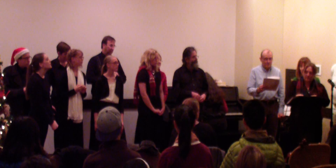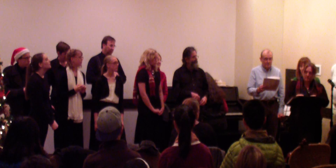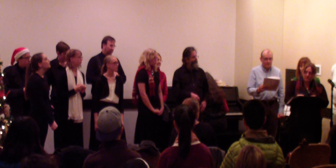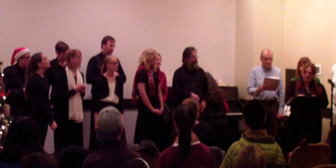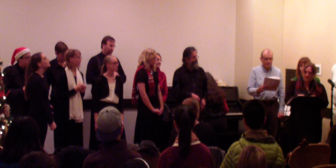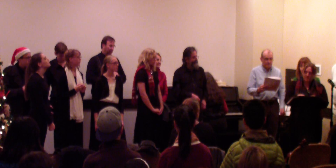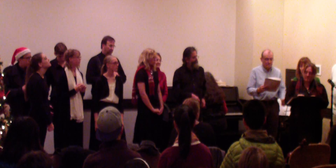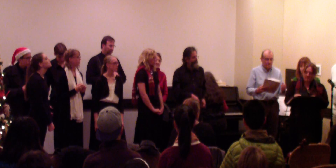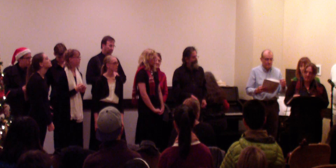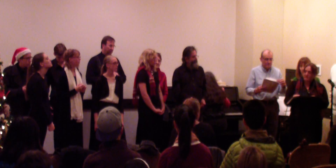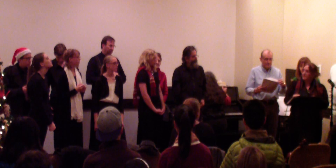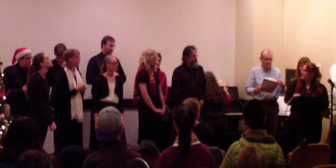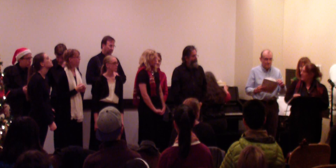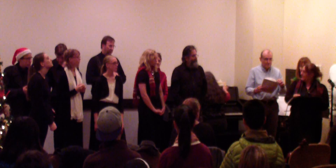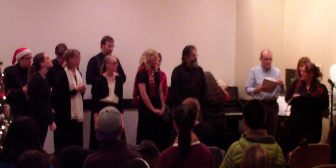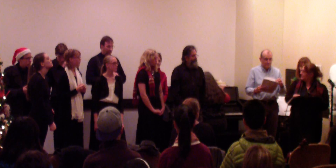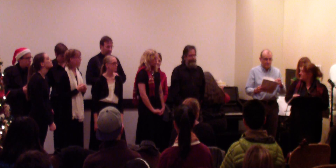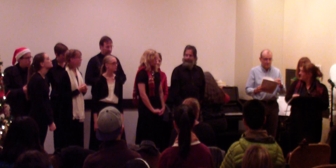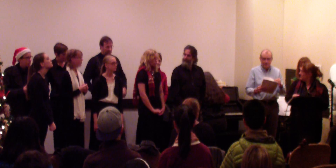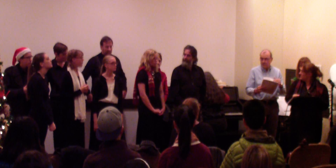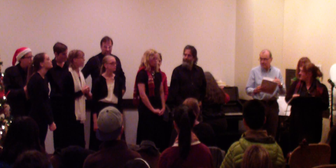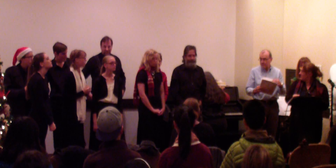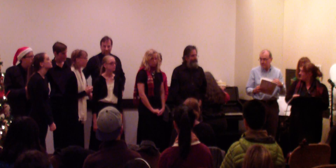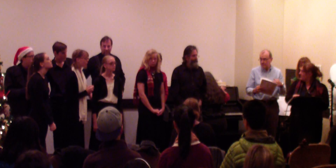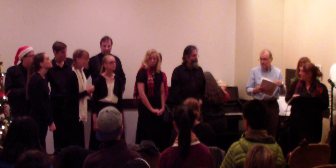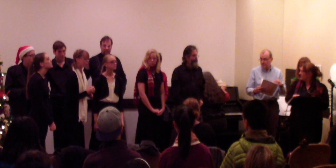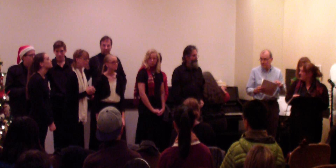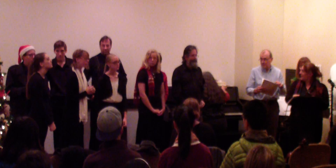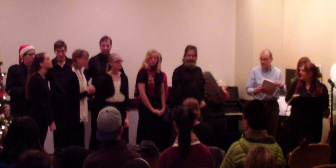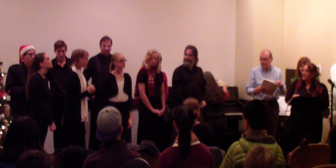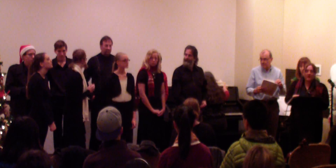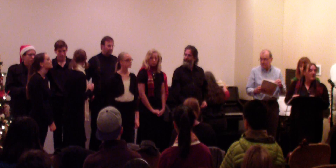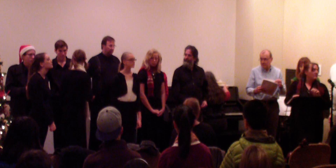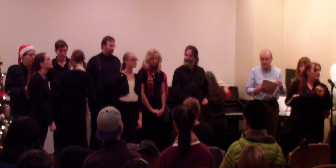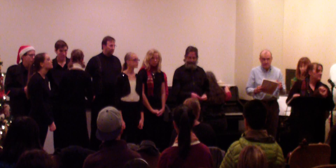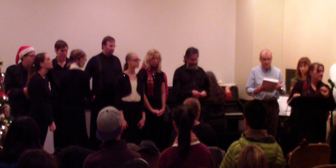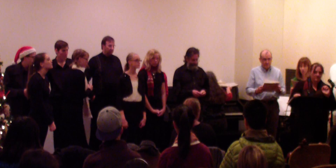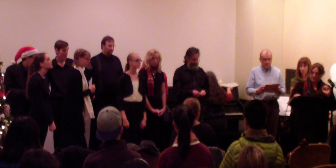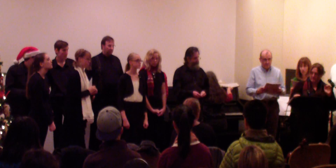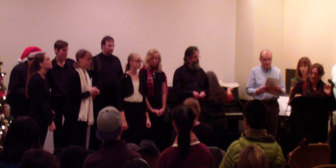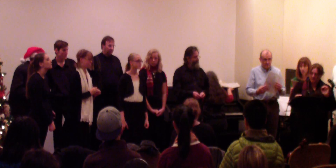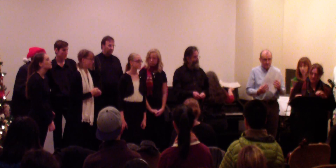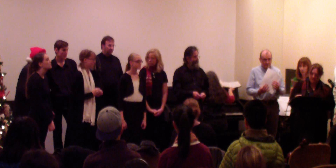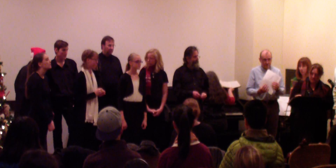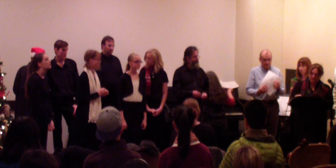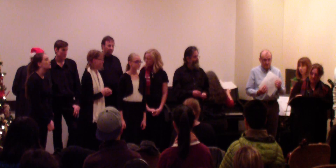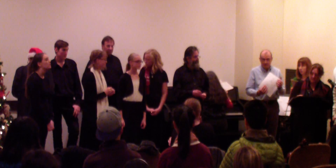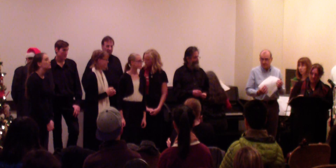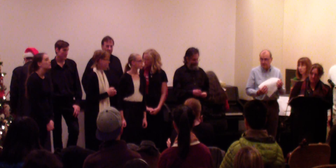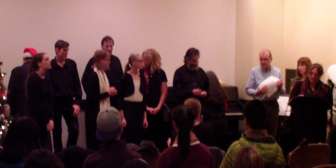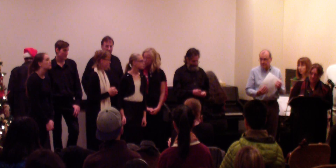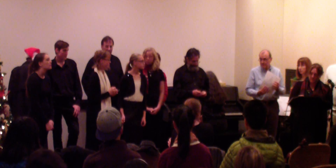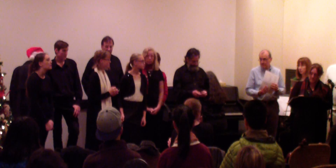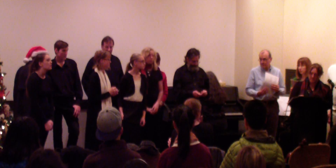do, do you want to do Hark, Herald, first, is that what the order? Okay. We're going to, we got our singers up here, so I said you could just do Christmas bells.